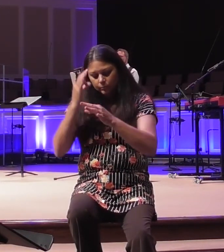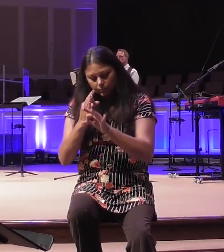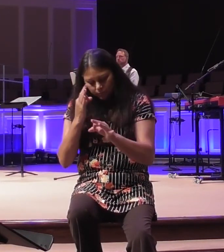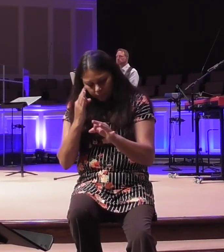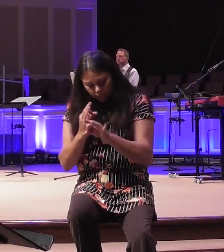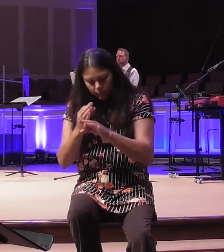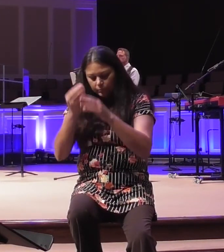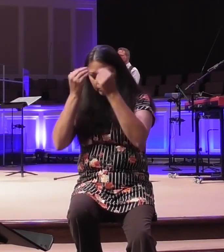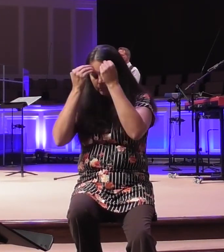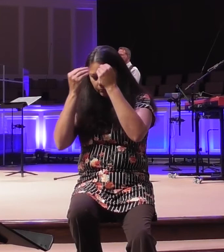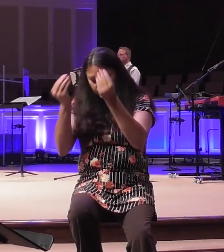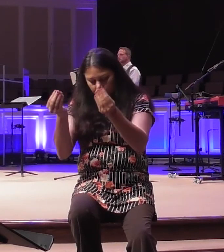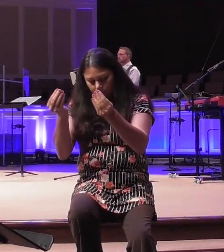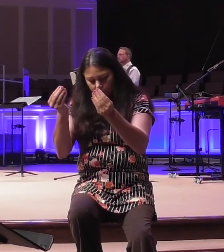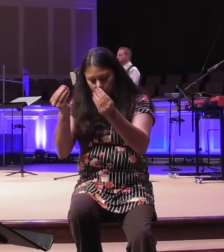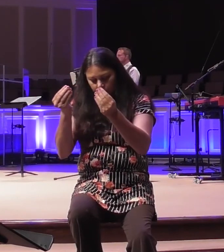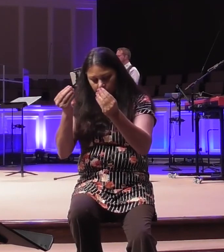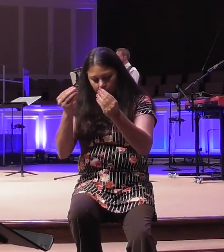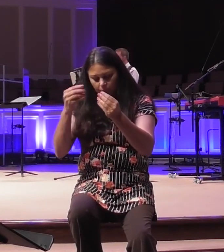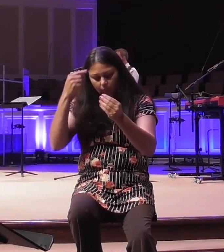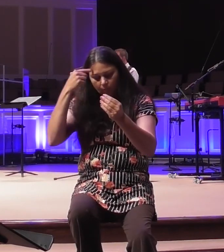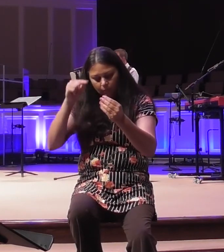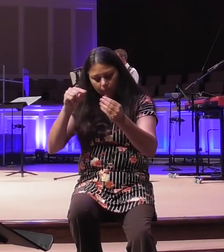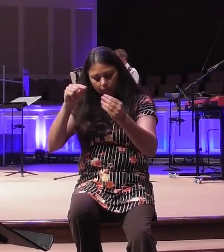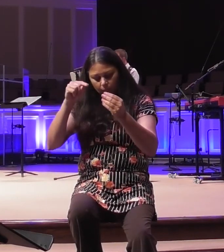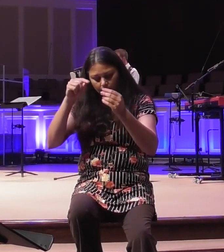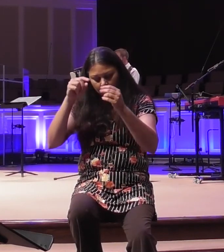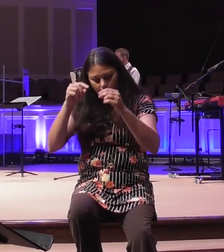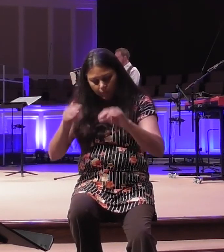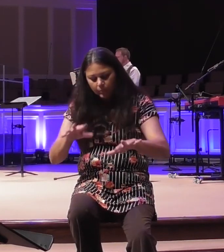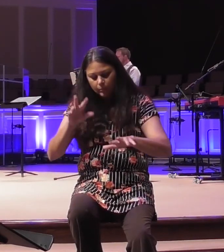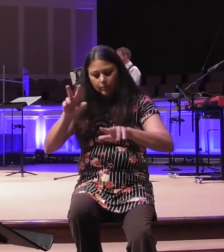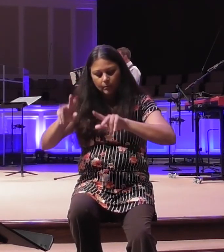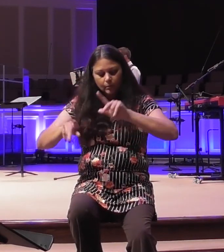Call lost people to a transformative